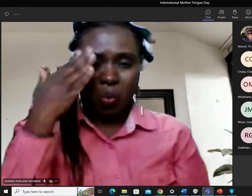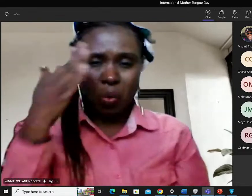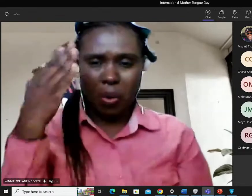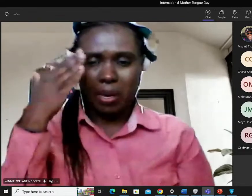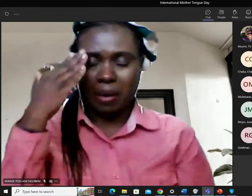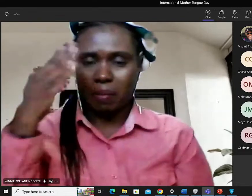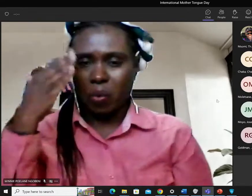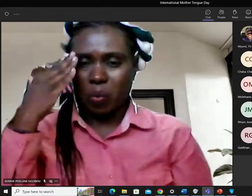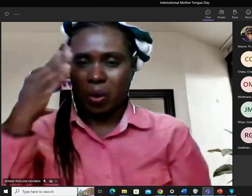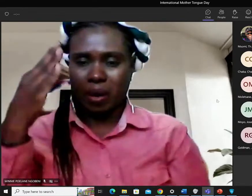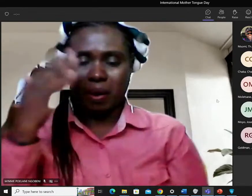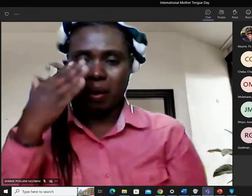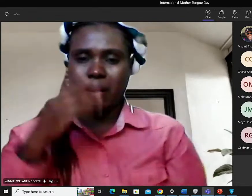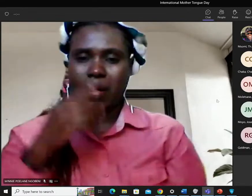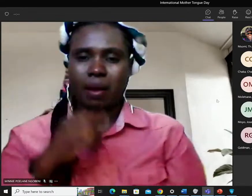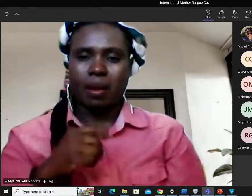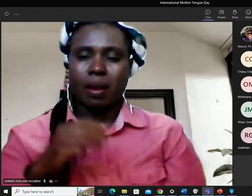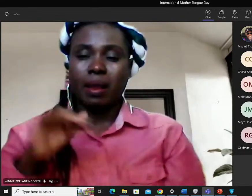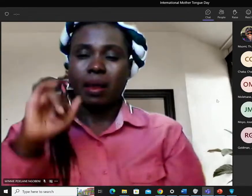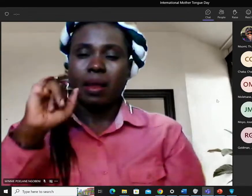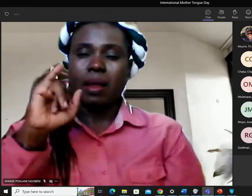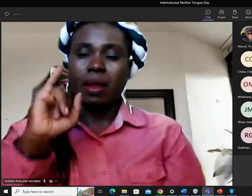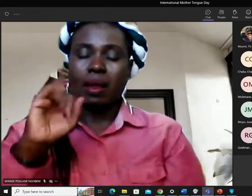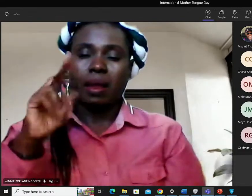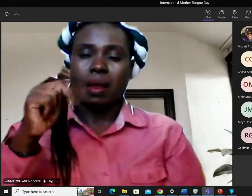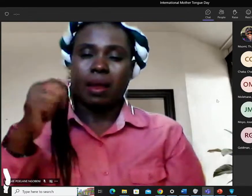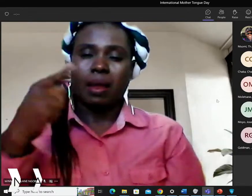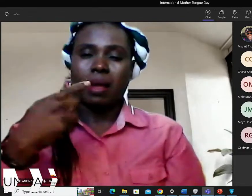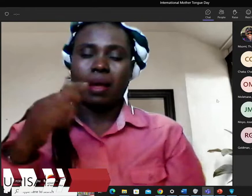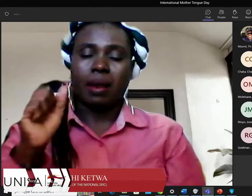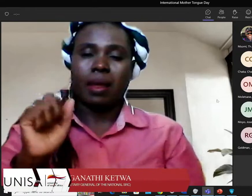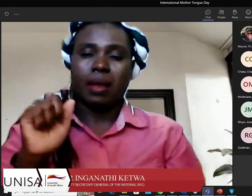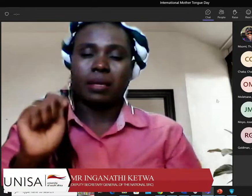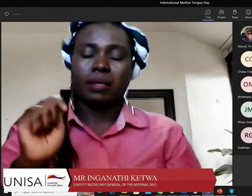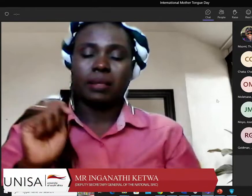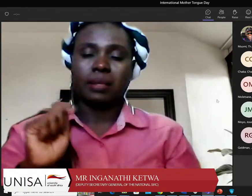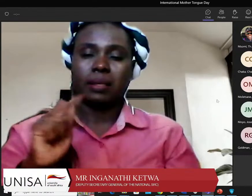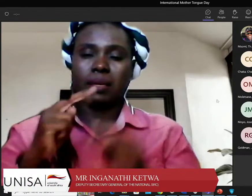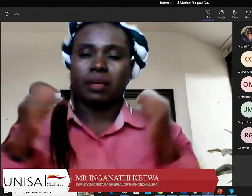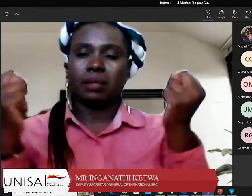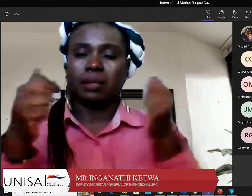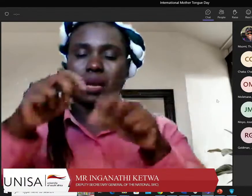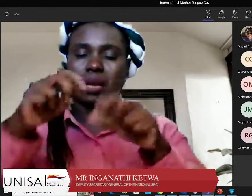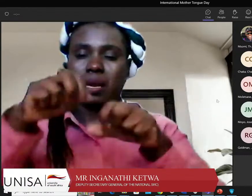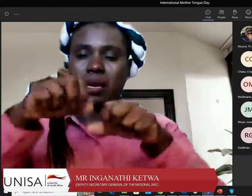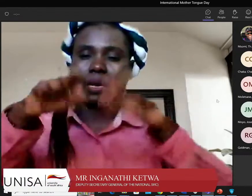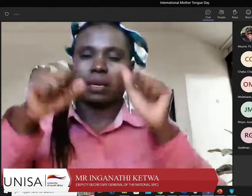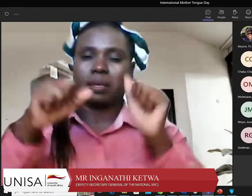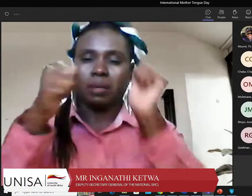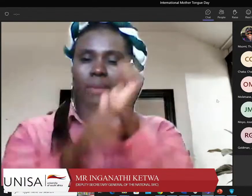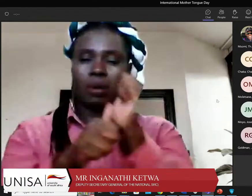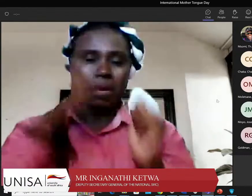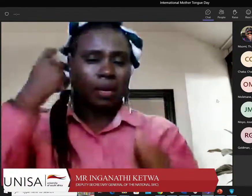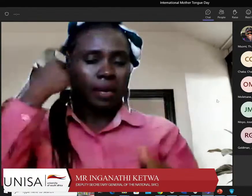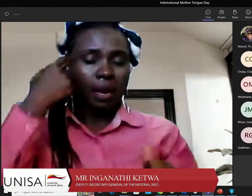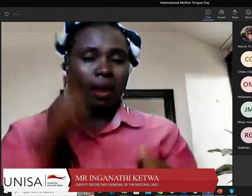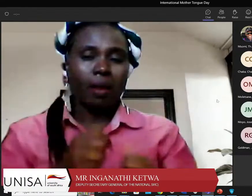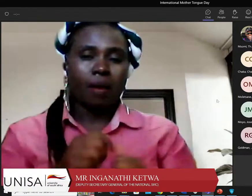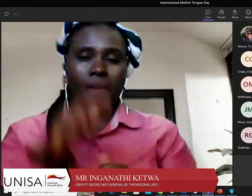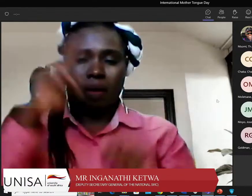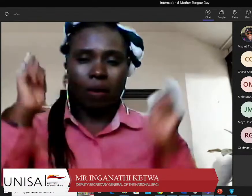Molweni, my name is Inganati Ketwa. I'm the National Deputy Secretary General of the